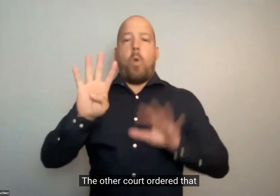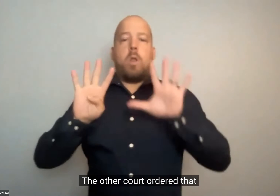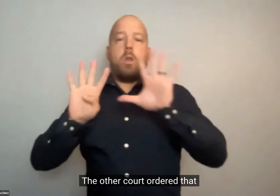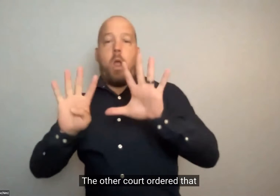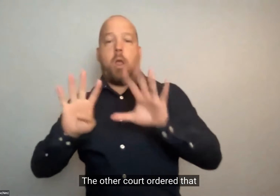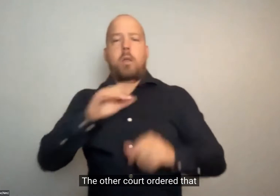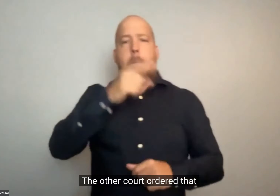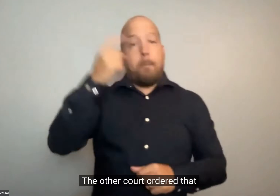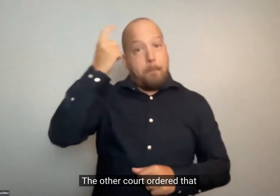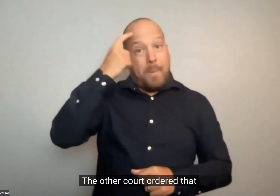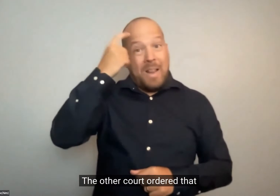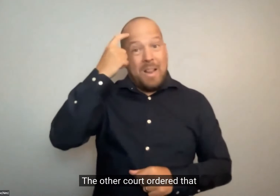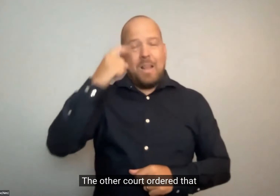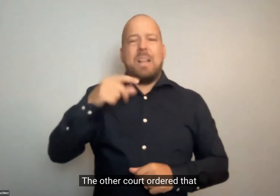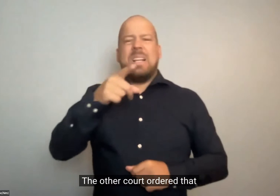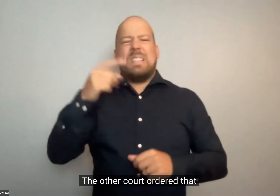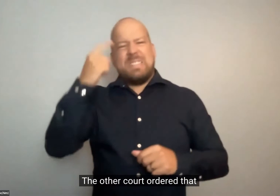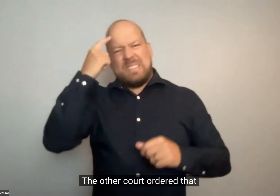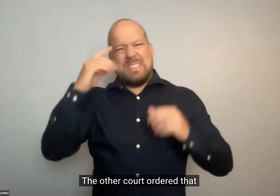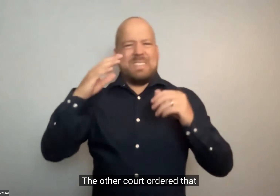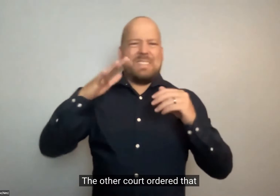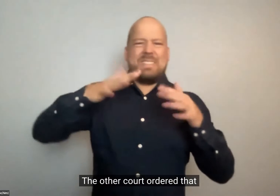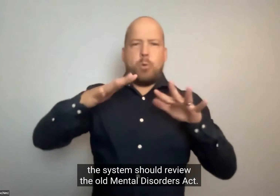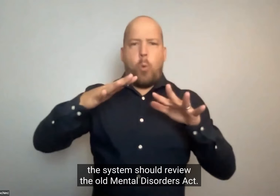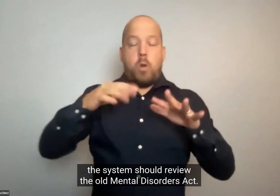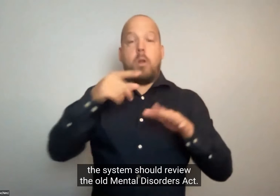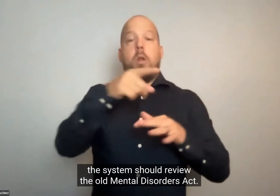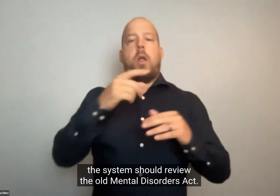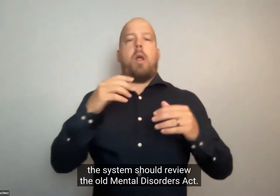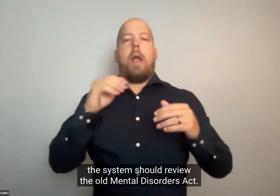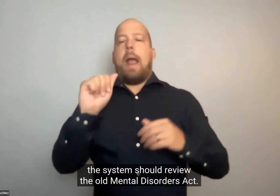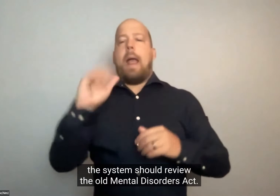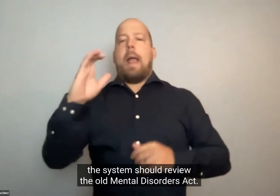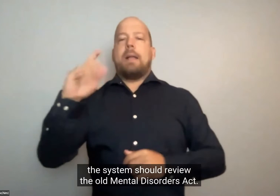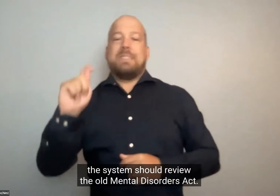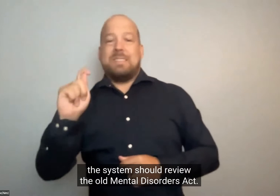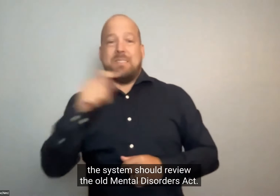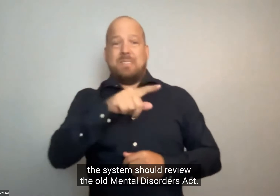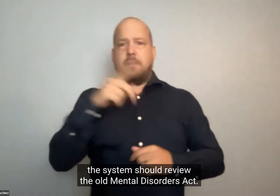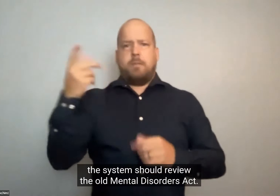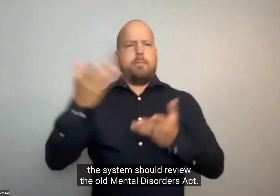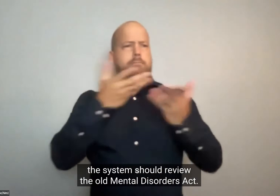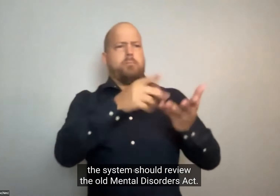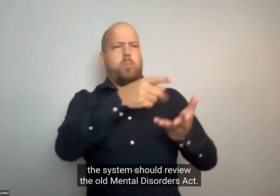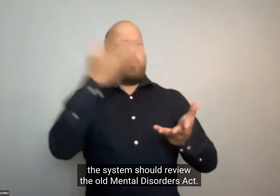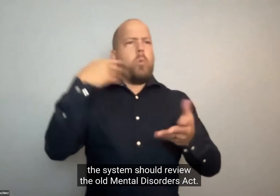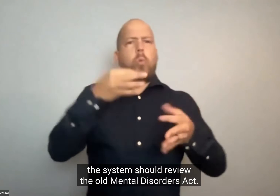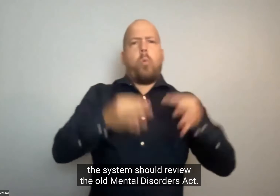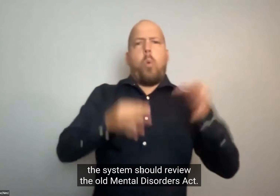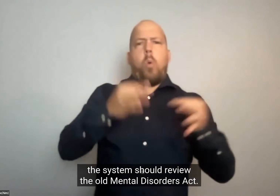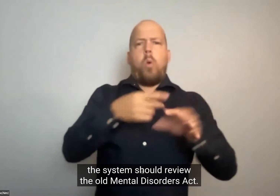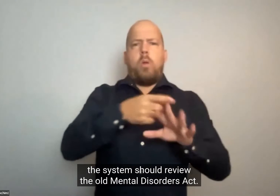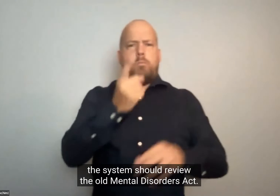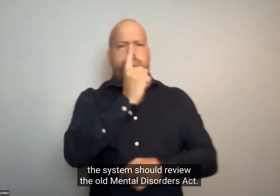court ordered that the system should review the old Mental